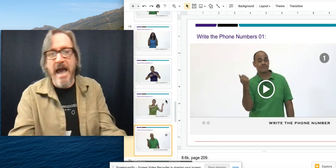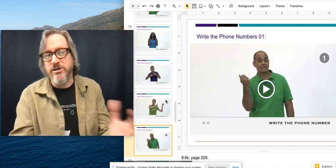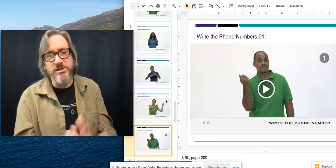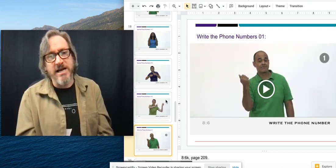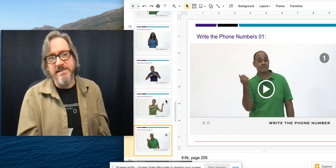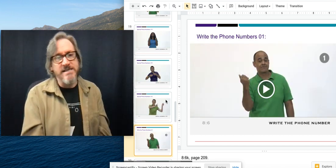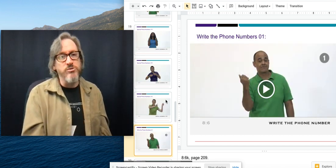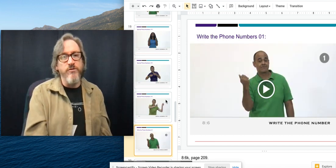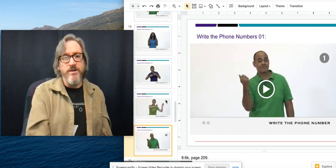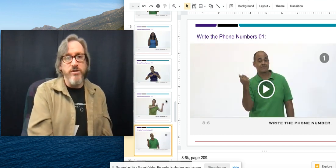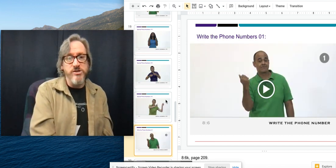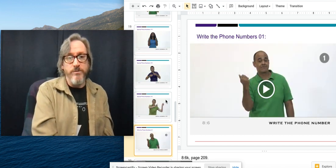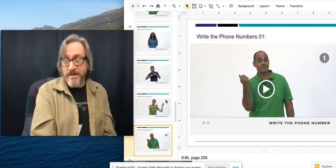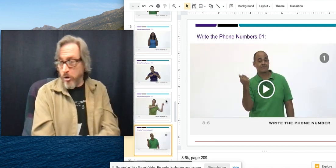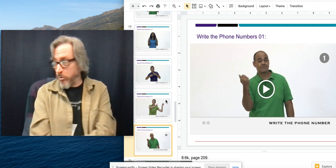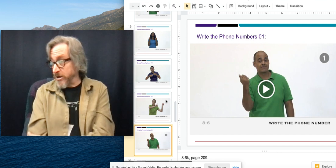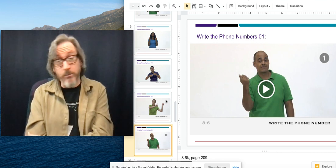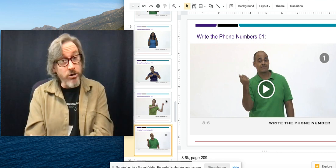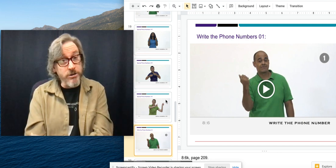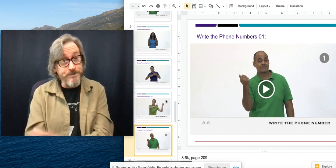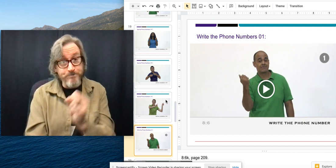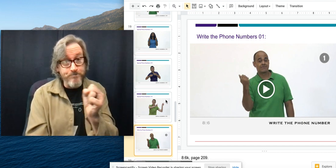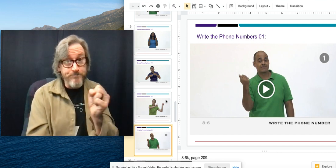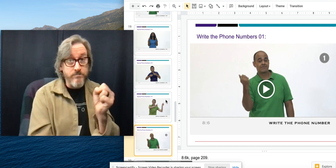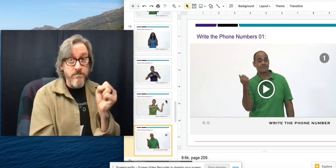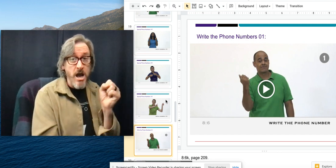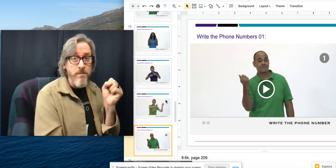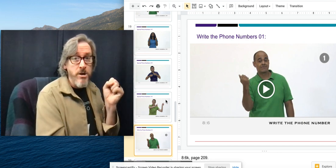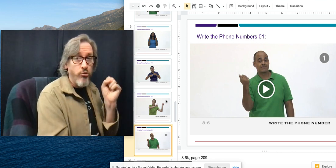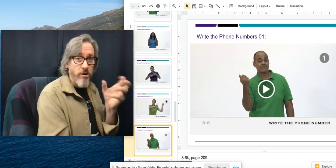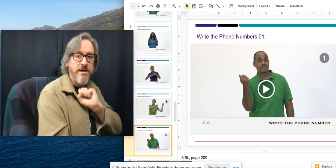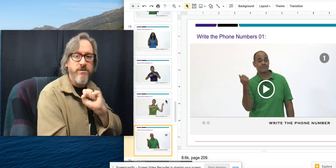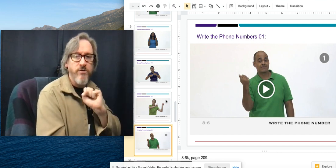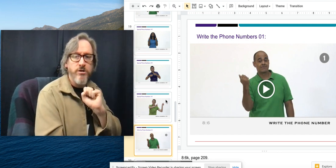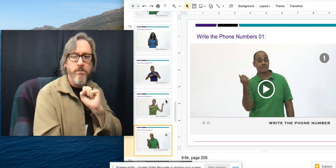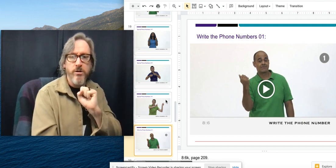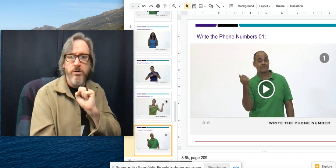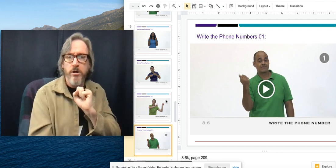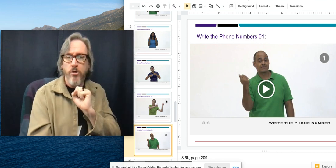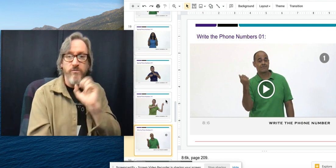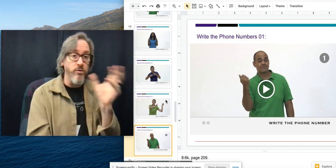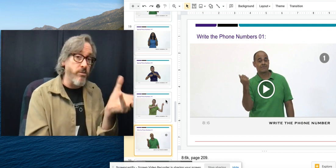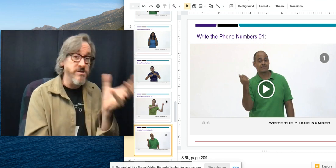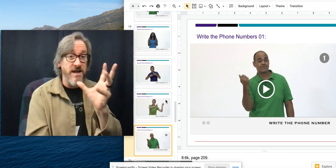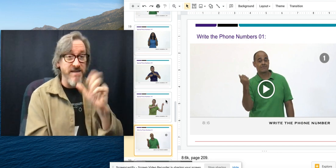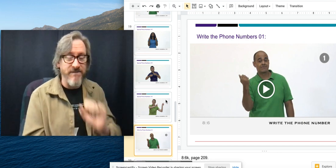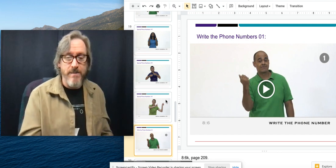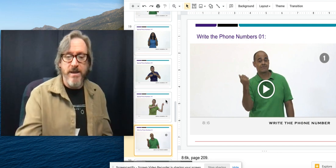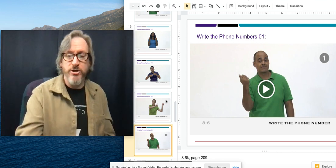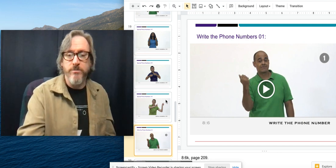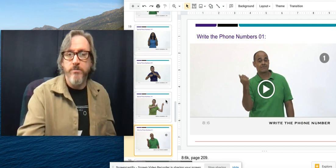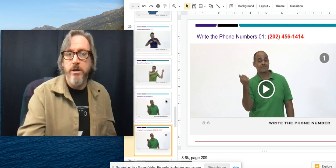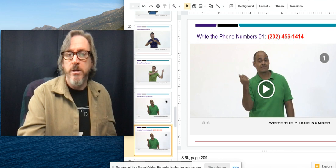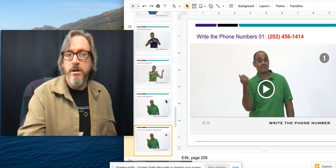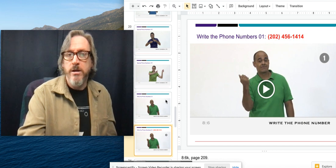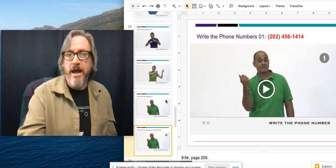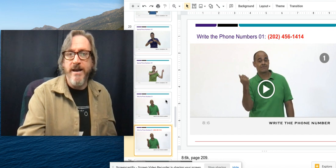Then exercises. This would be the homework in the book. Write down the phone number or phone numbers that they